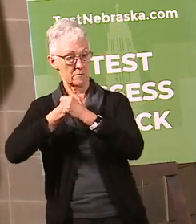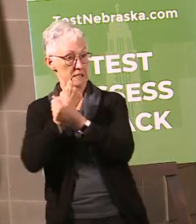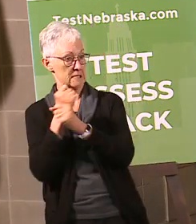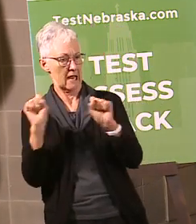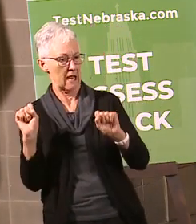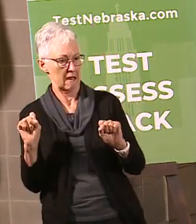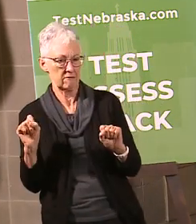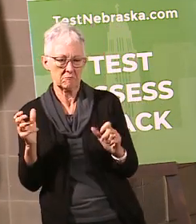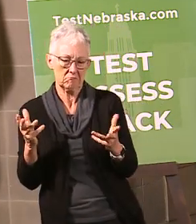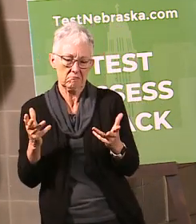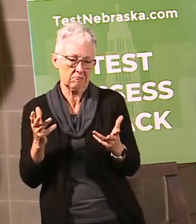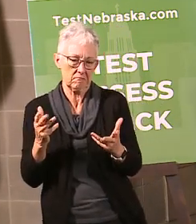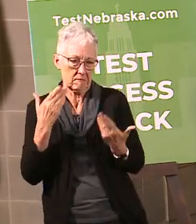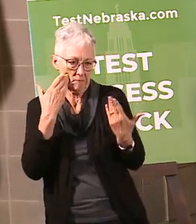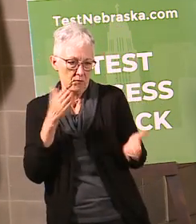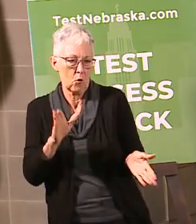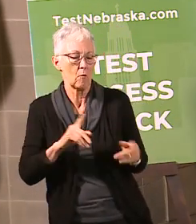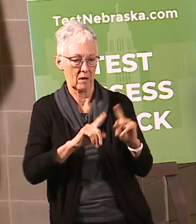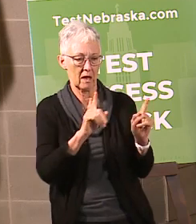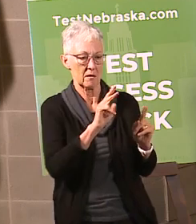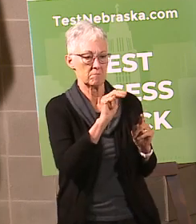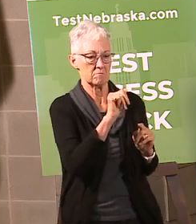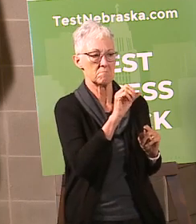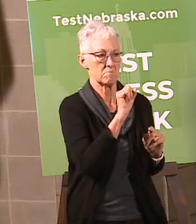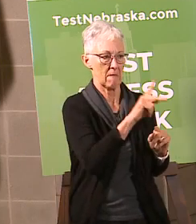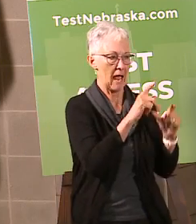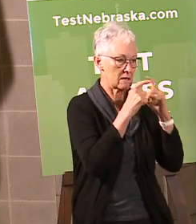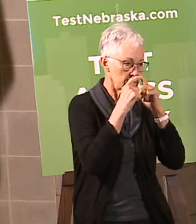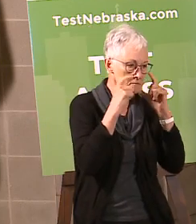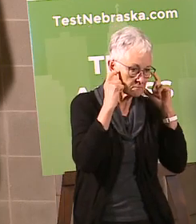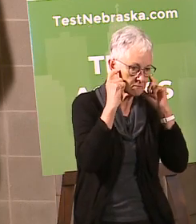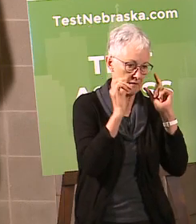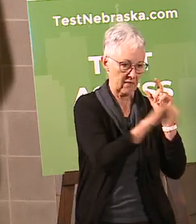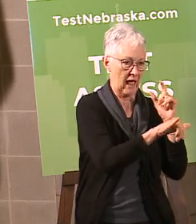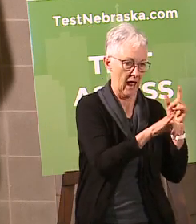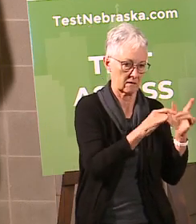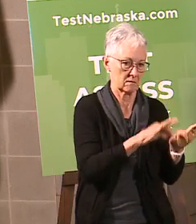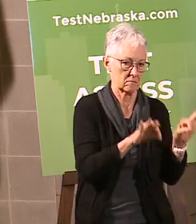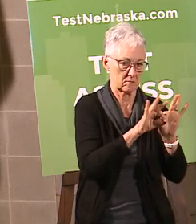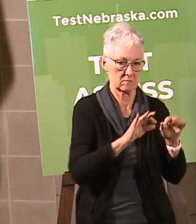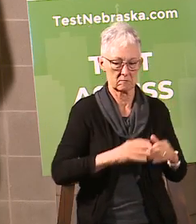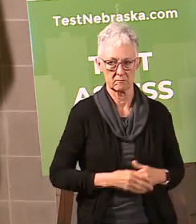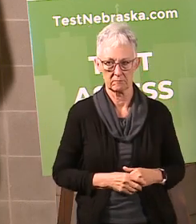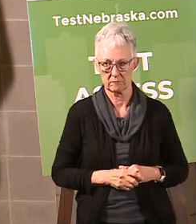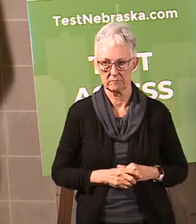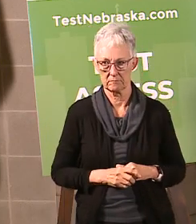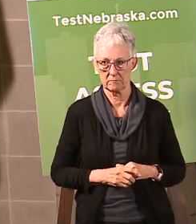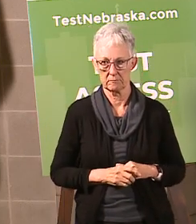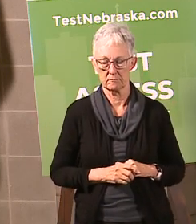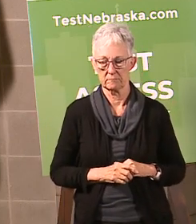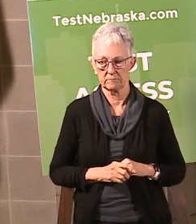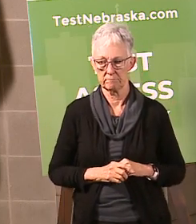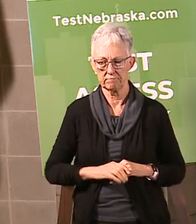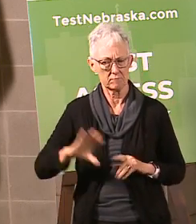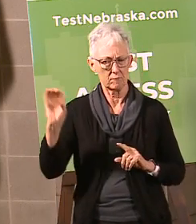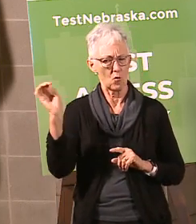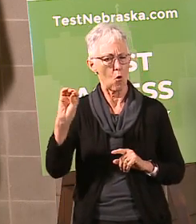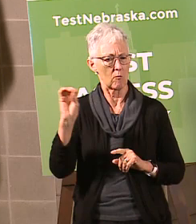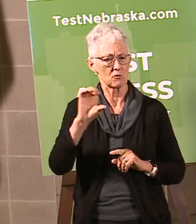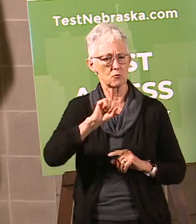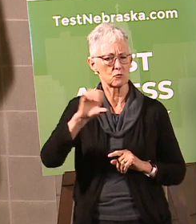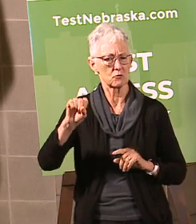going to be a higher priority. Julie Cornell, could you please ask Governor Ricketts when the Omaha Social Security office is going to reopen? My